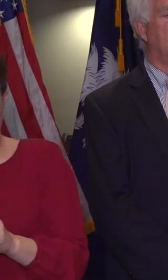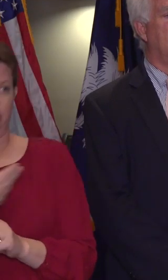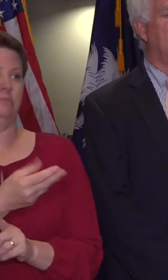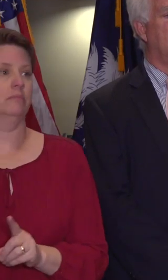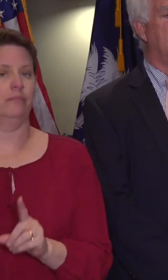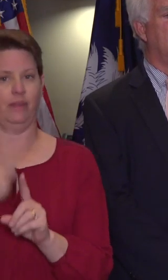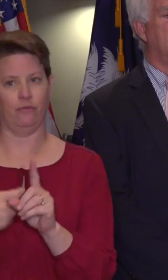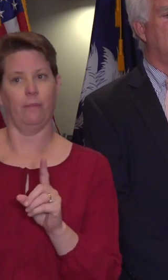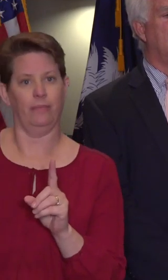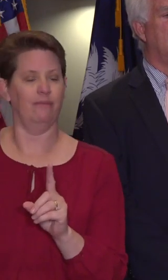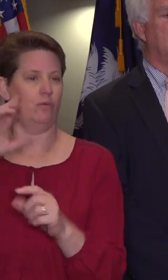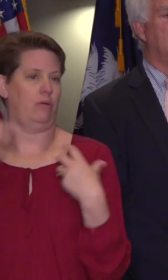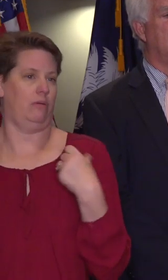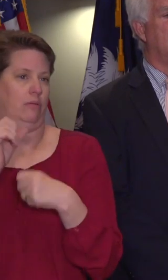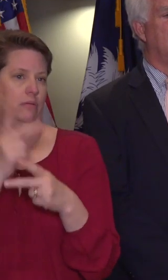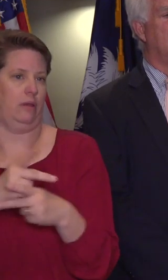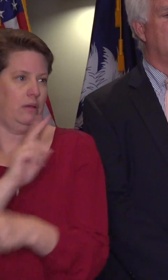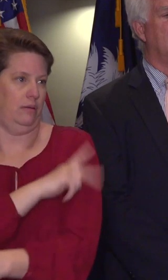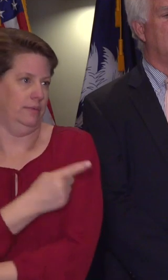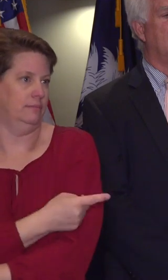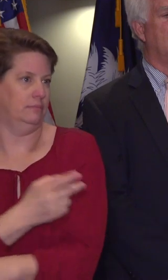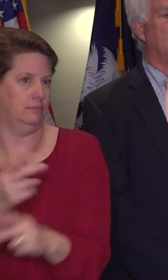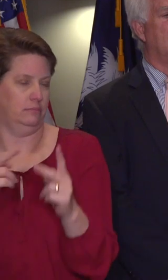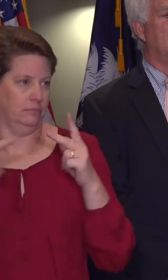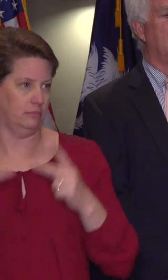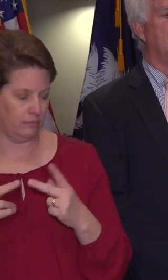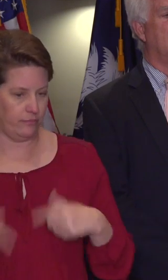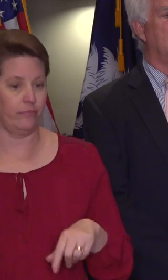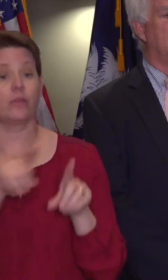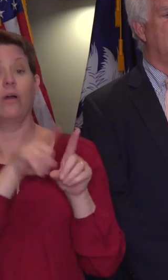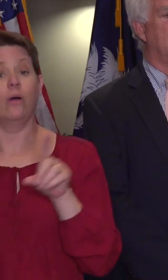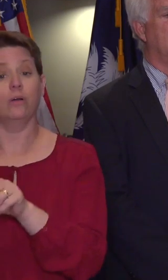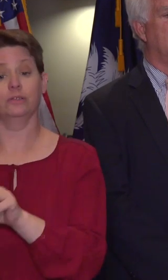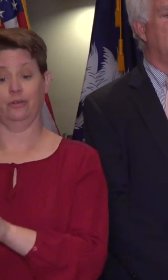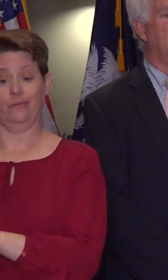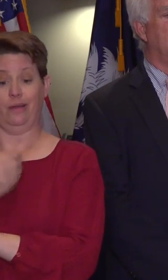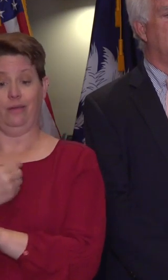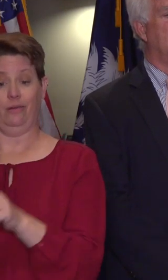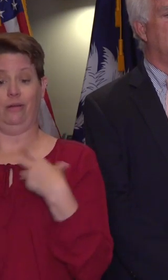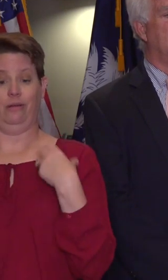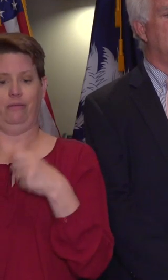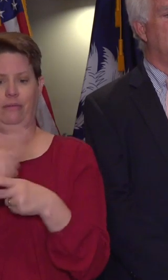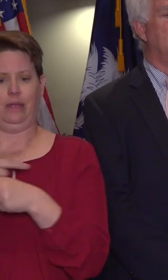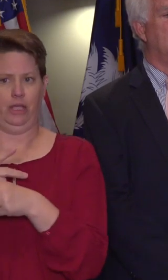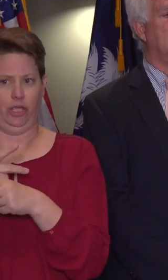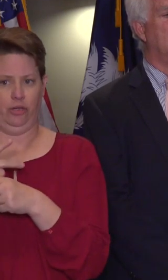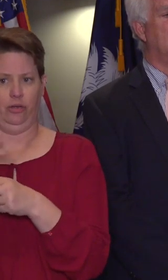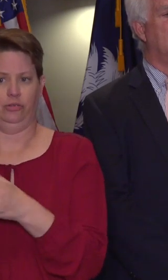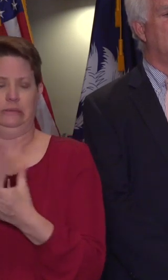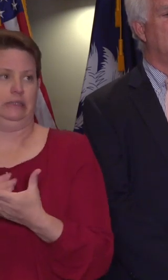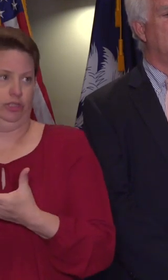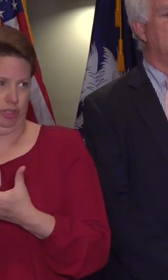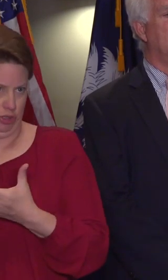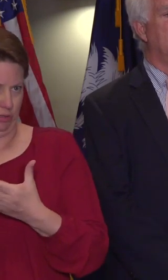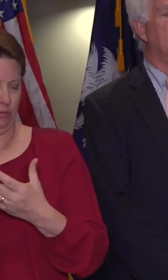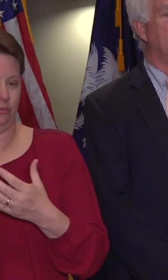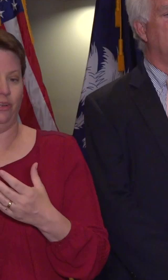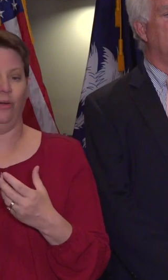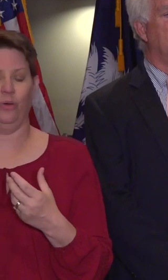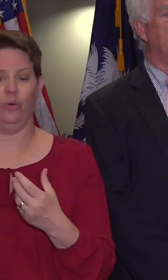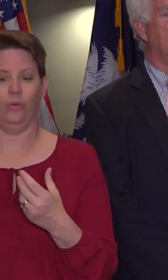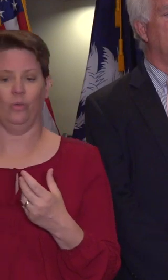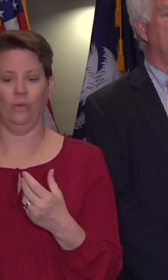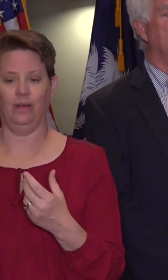we're also providing assistance from our healthcare associated infection section for facilities. There, as you can imagine, there are a number